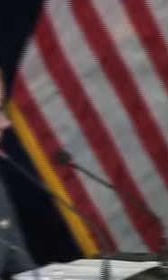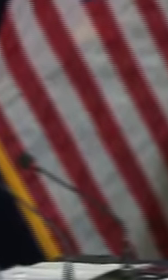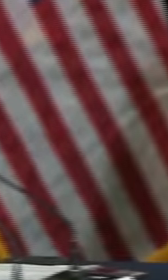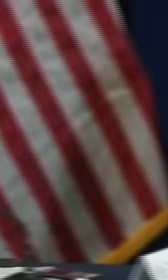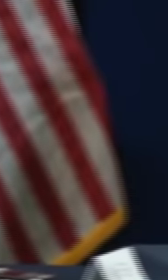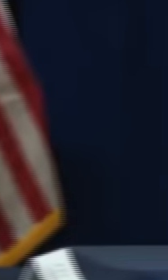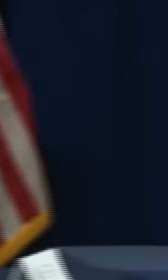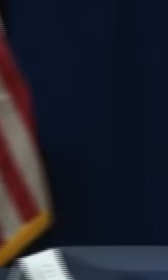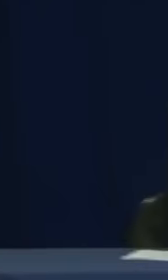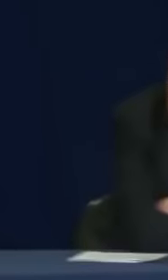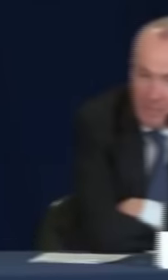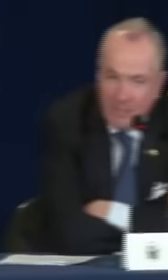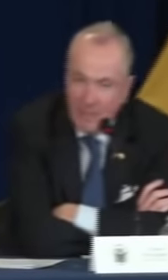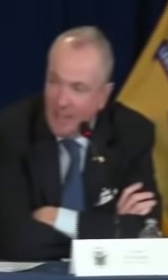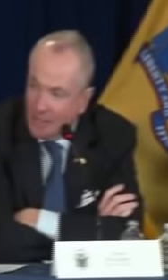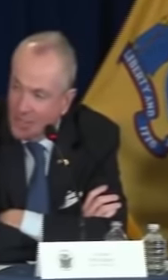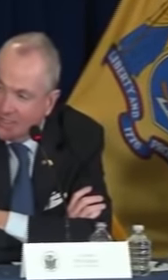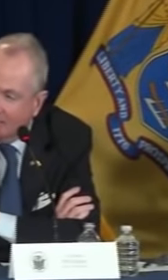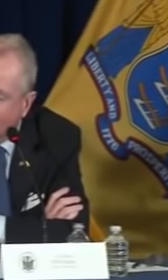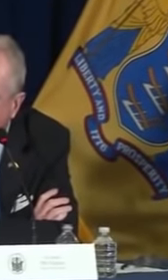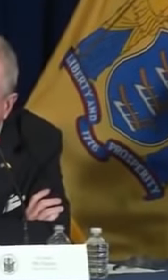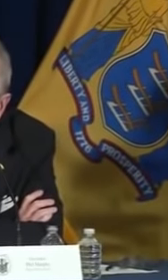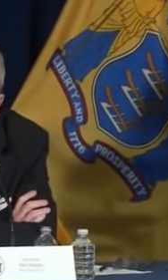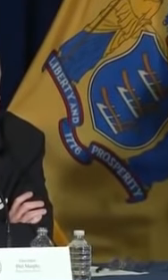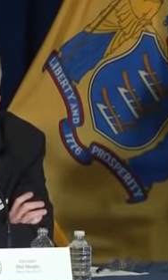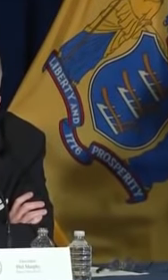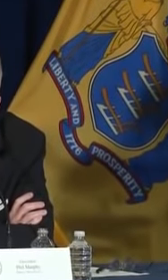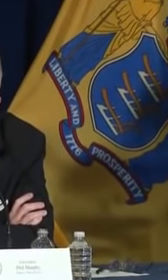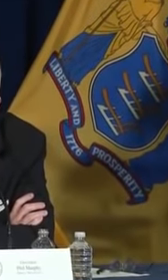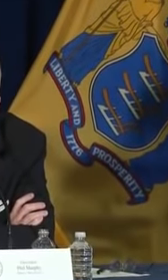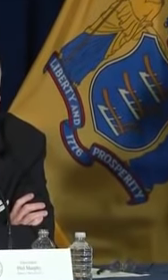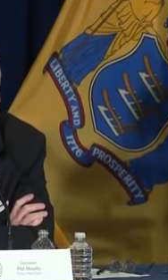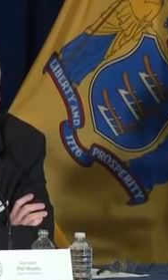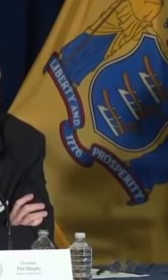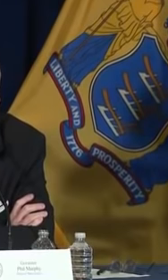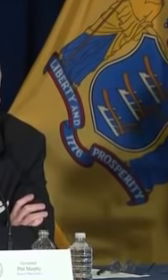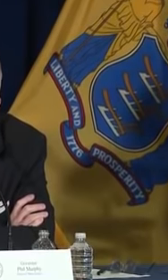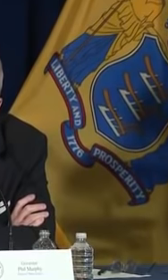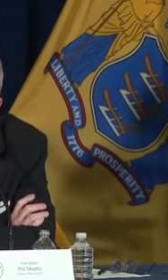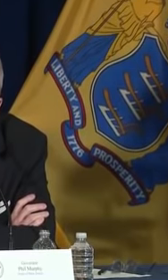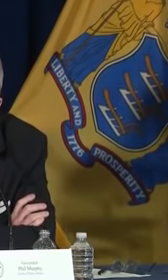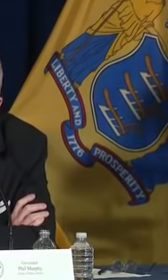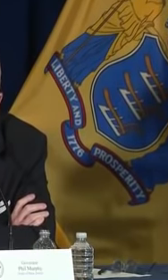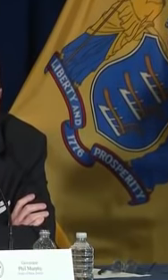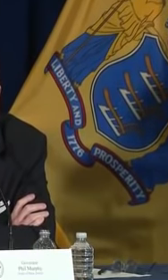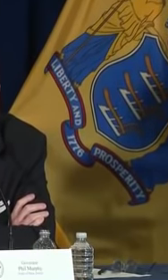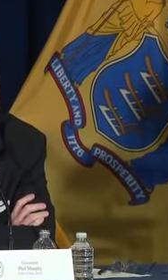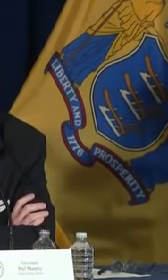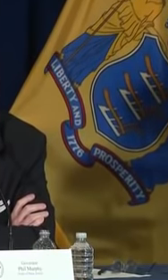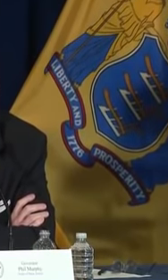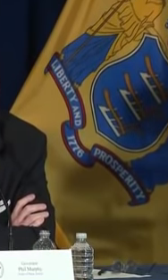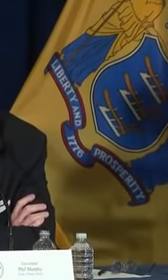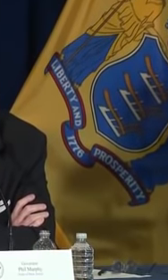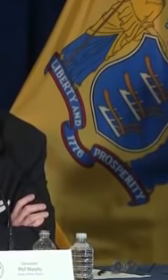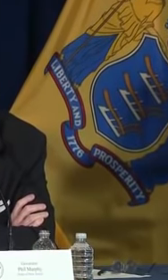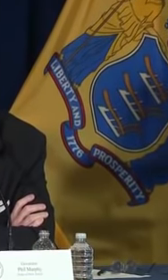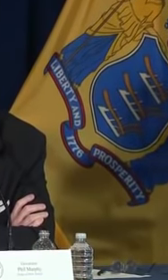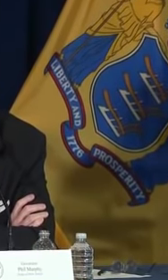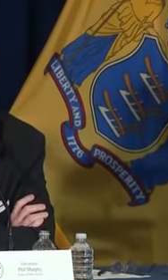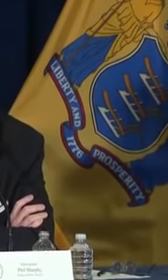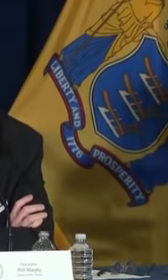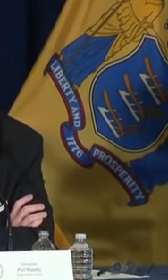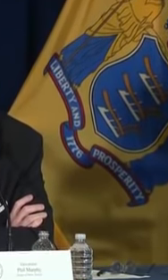that she's here, our state's epidemiologist, and has been doing extraordinary work. So thank you. I also want to